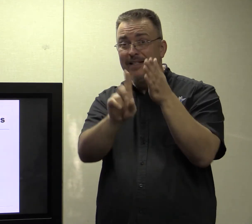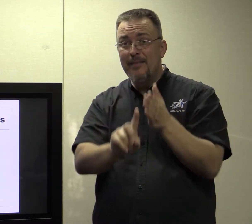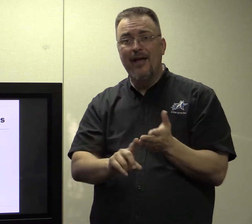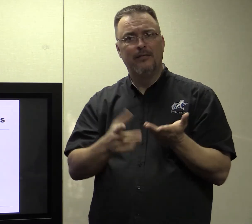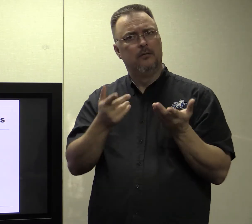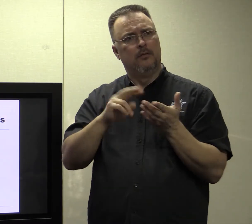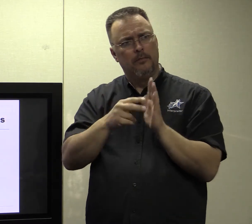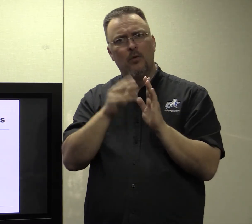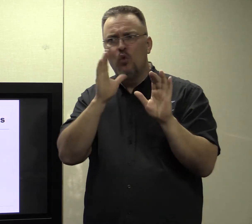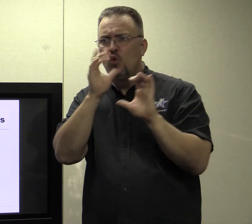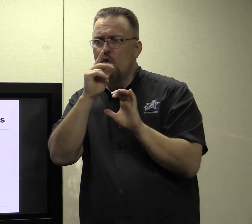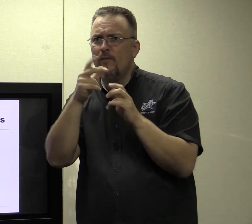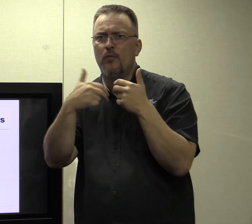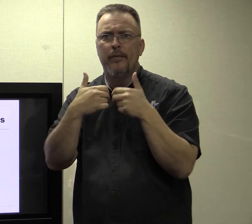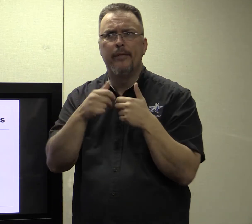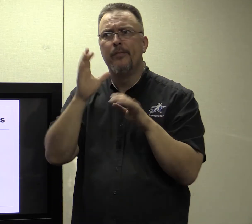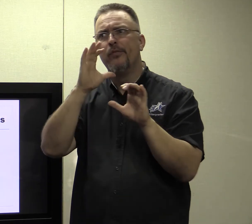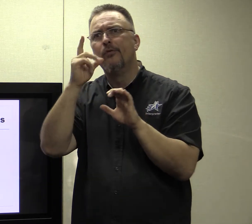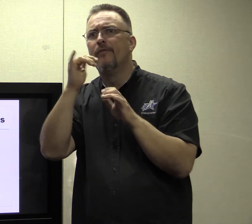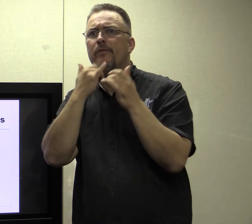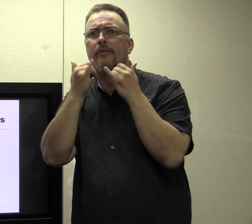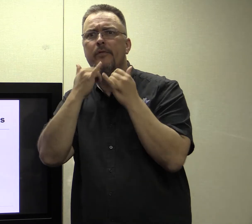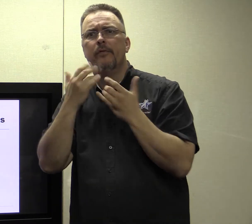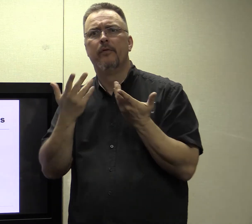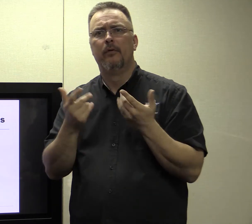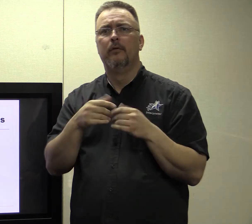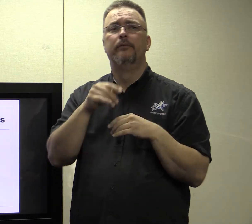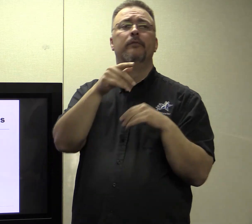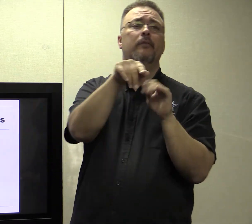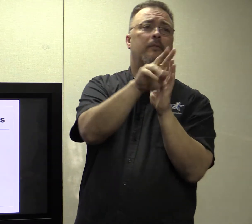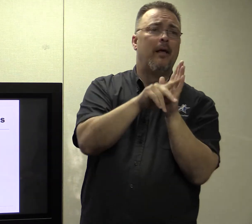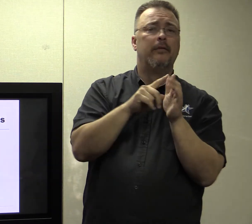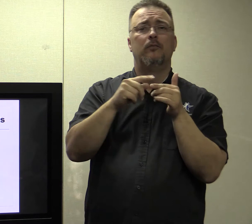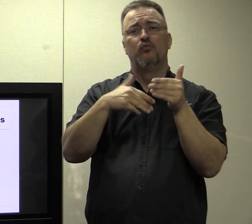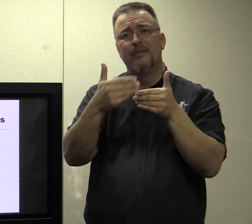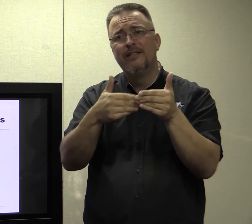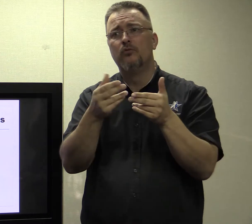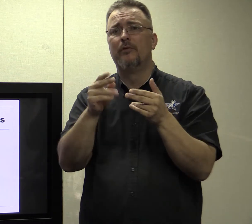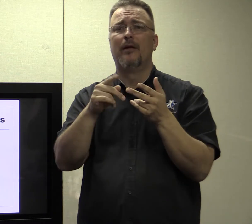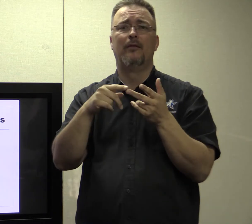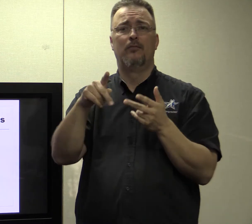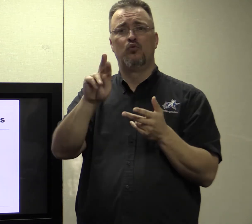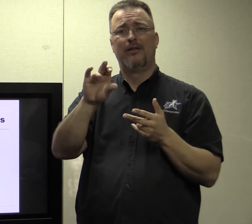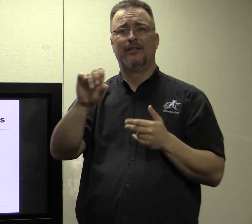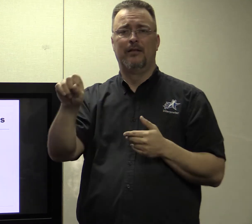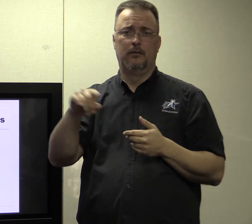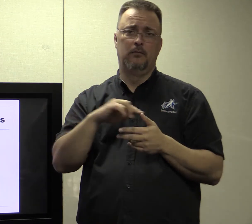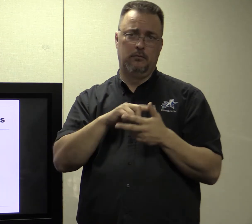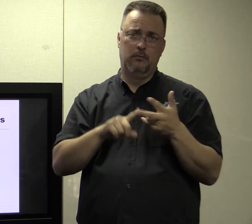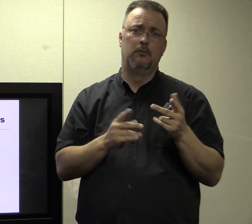for deficiencies. Policies, procedures, and processes.